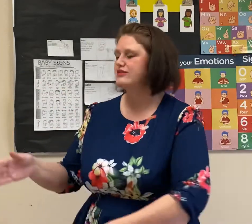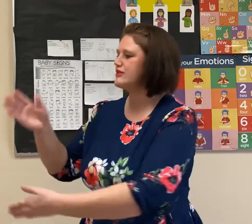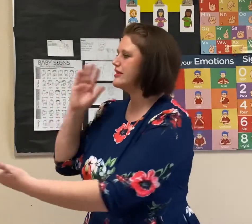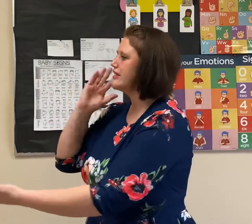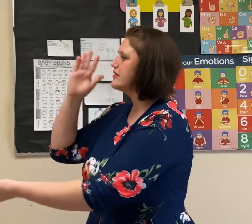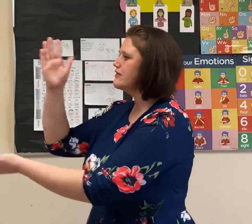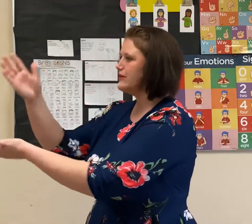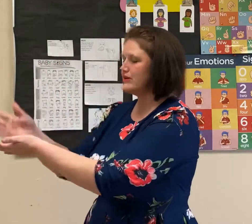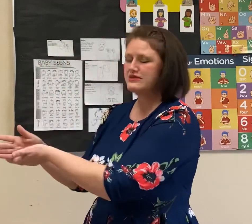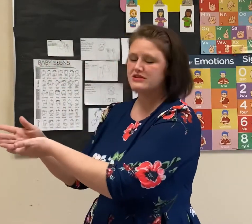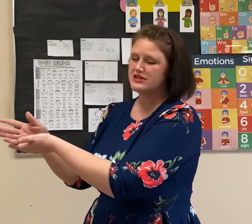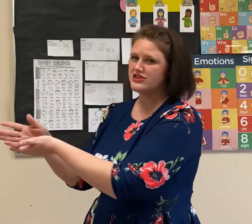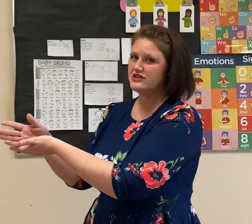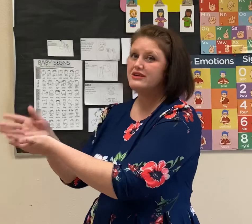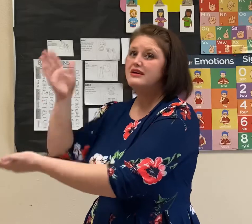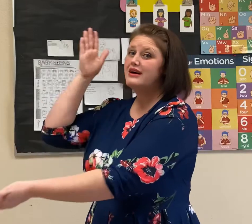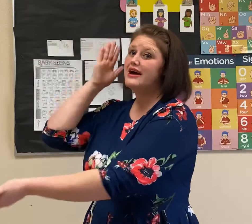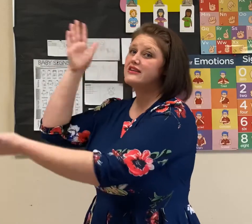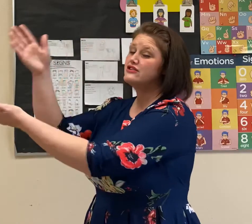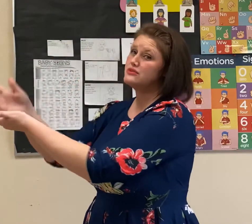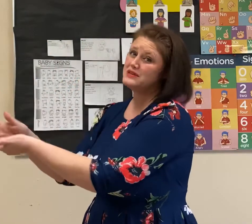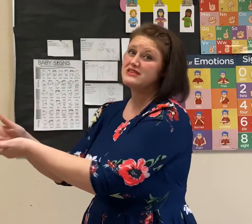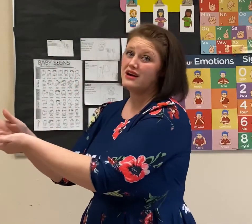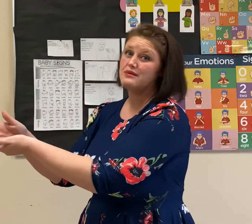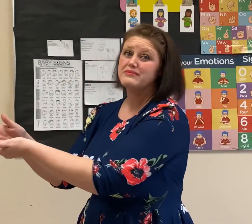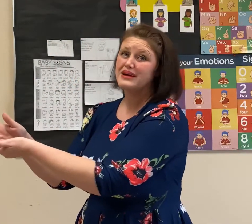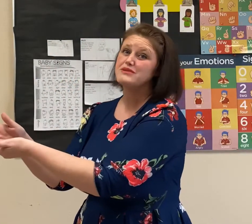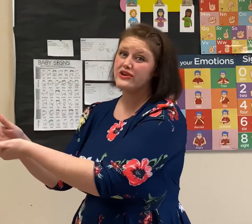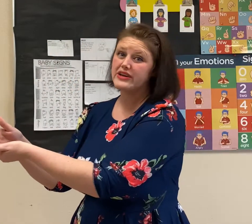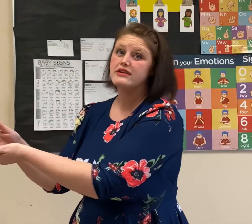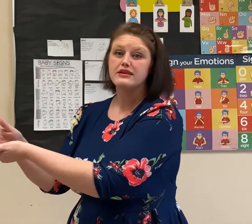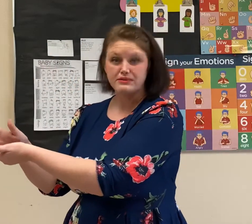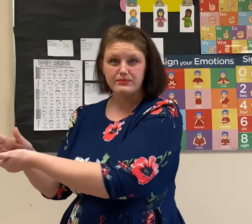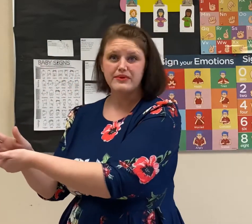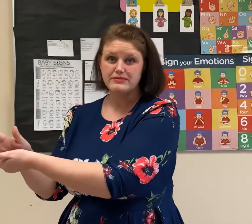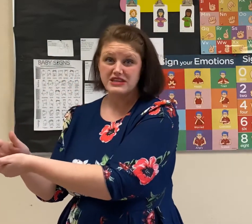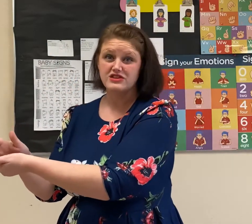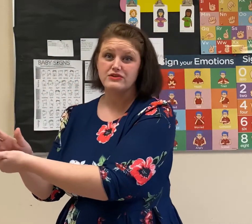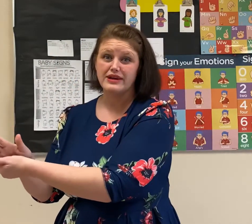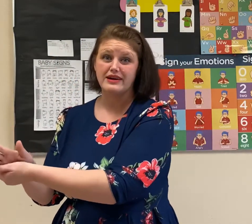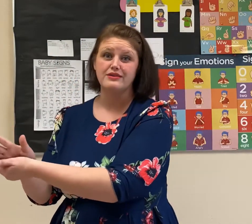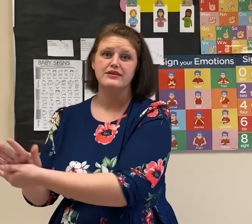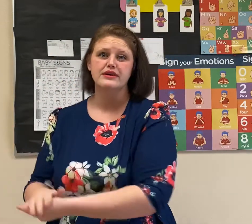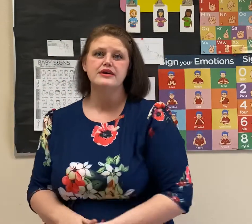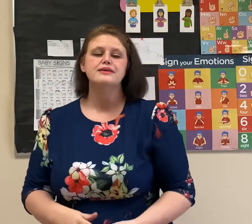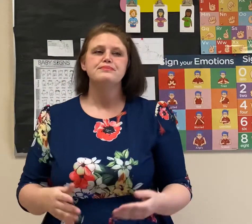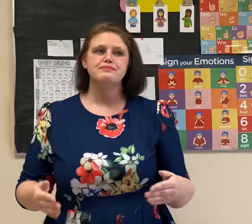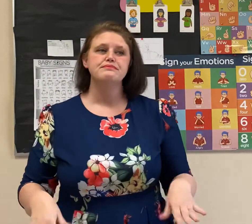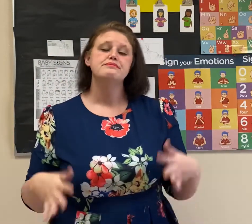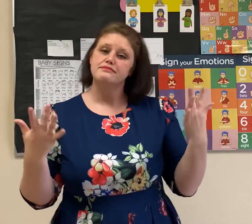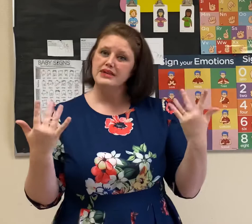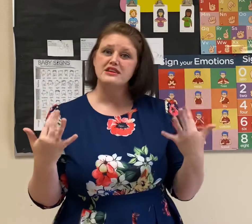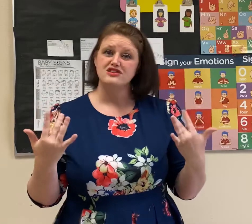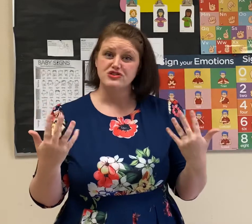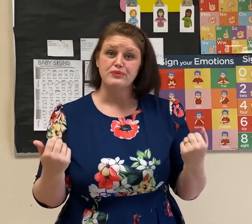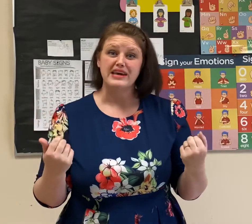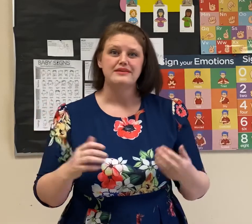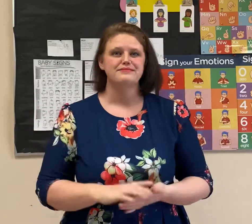can get the focus attention. I need you to please stop. I'm talking and I'm teaching right now. I need you to wait.